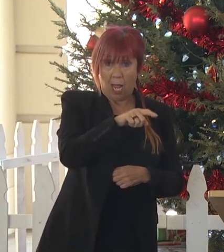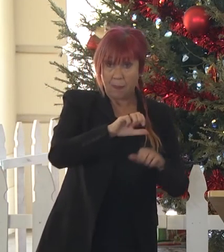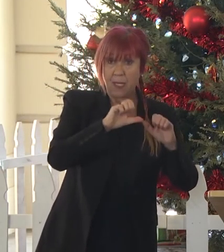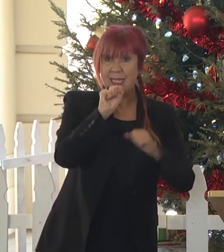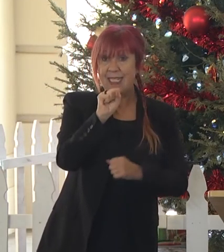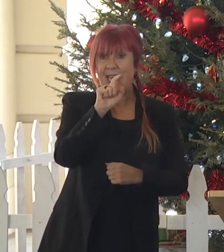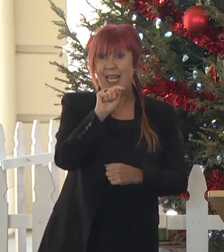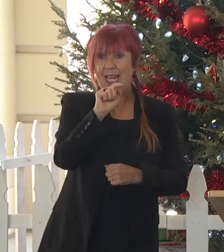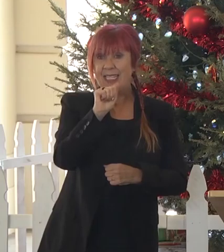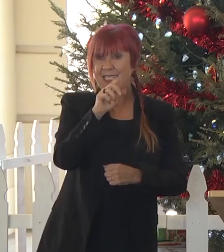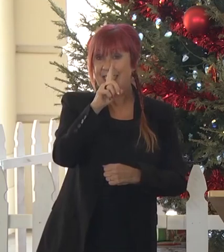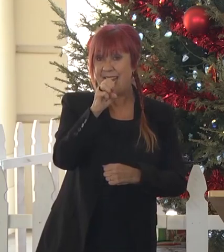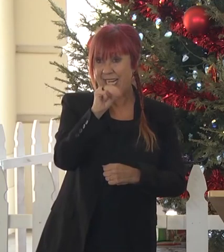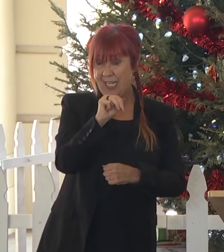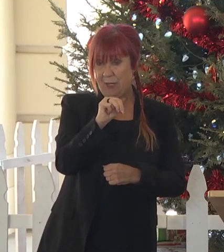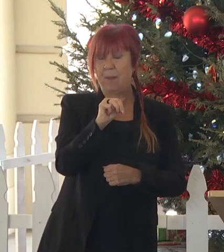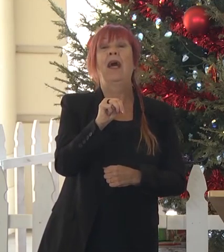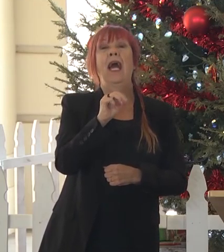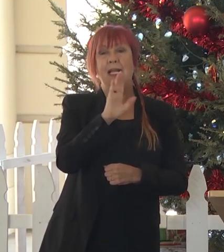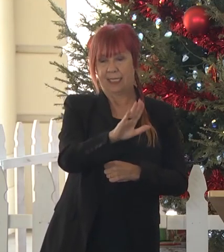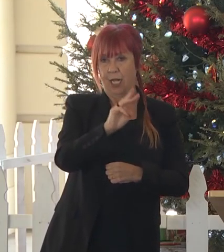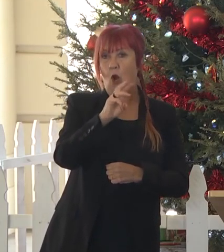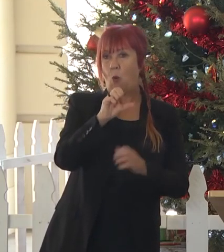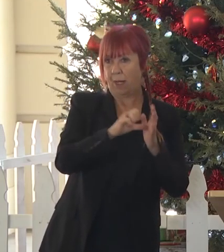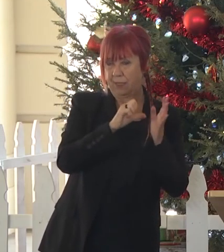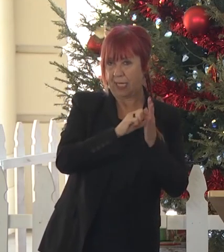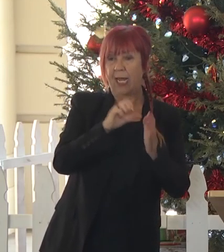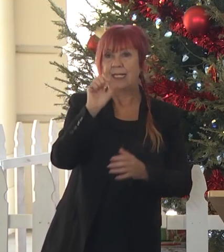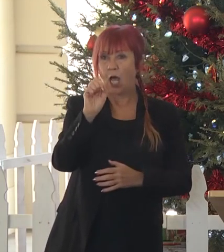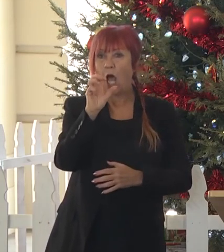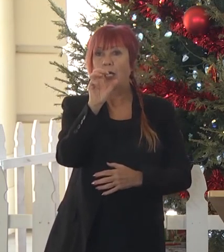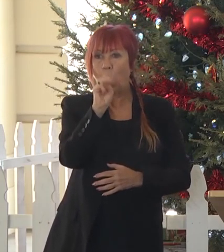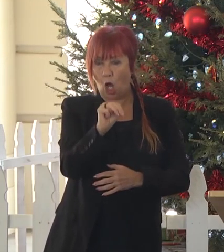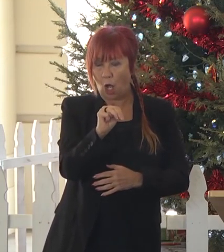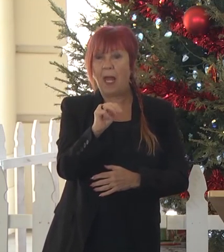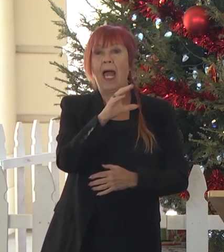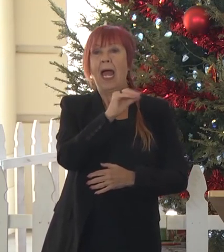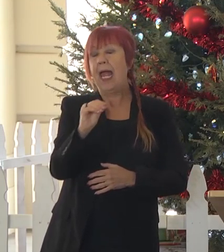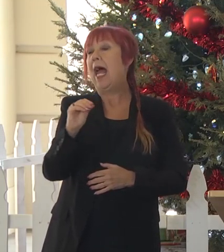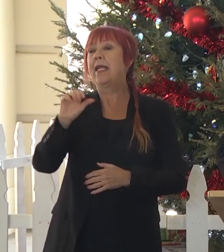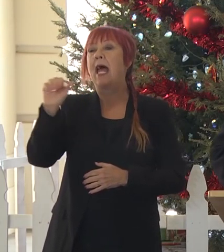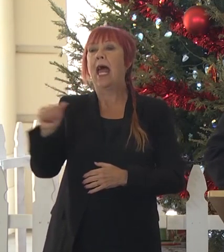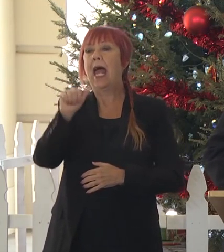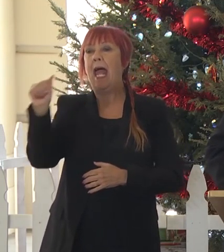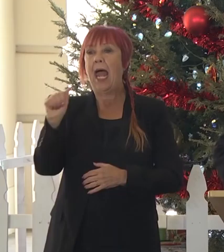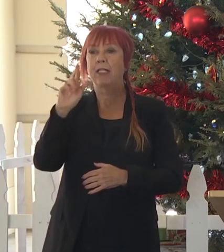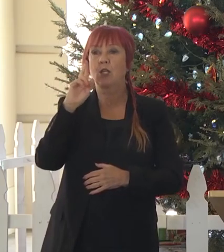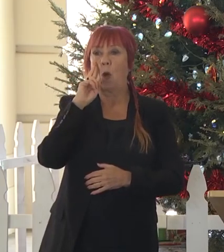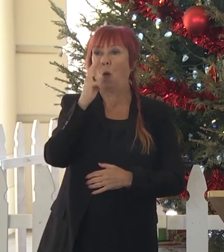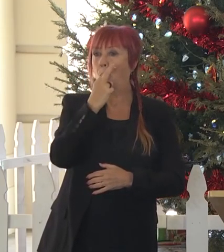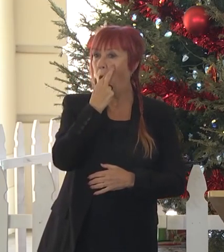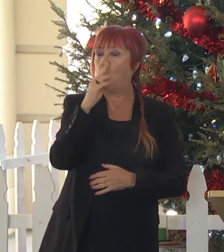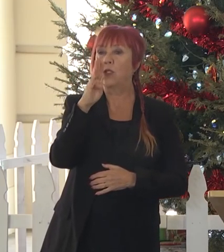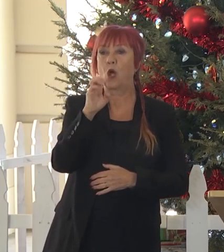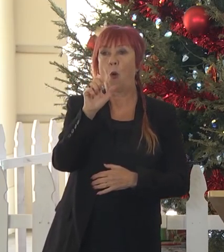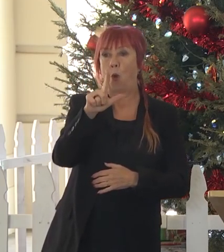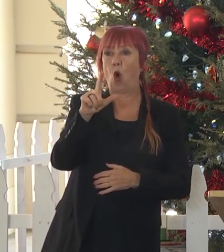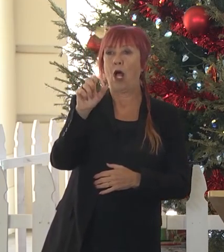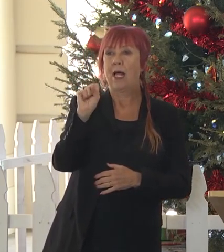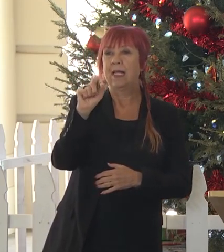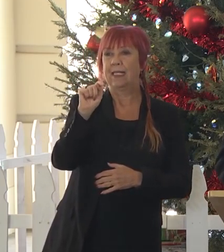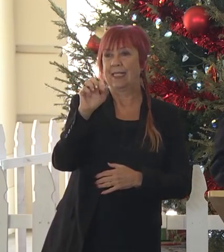RoseBowlStadium.com, and they're also on Twitter and Facebook at Rose Bowl Stadium. Thank you, and with that, we'll bring up